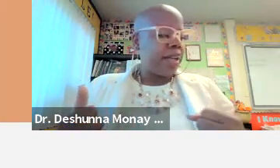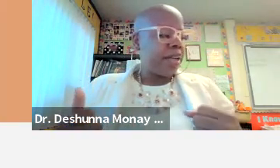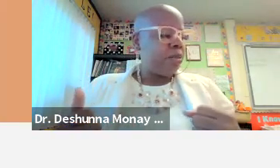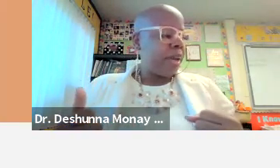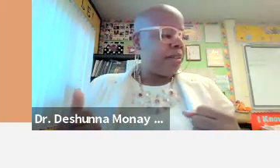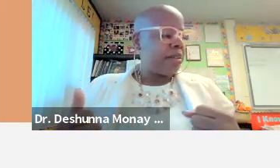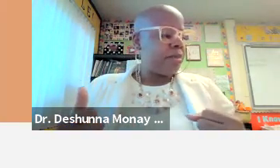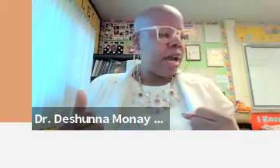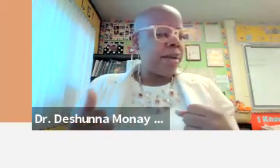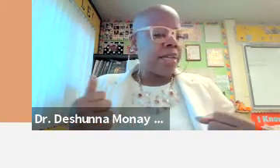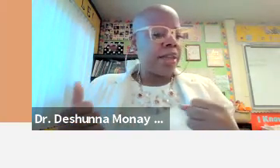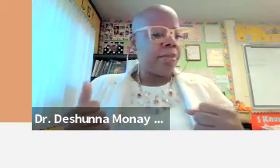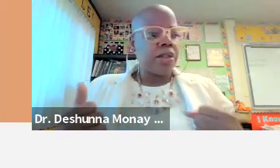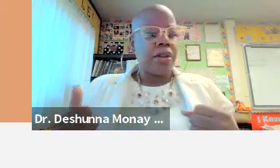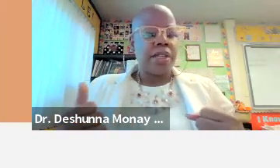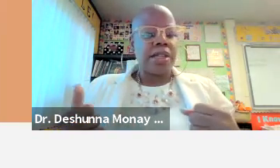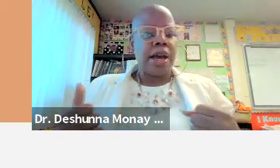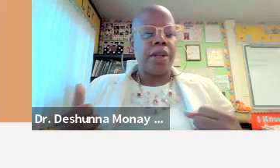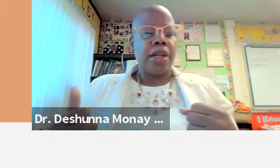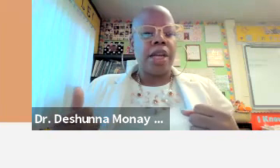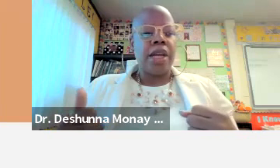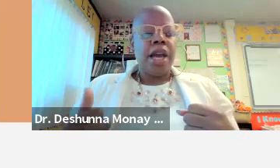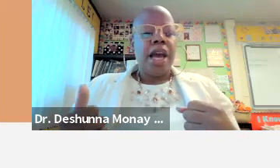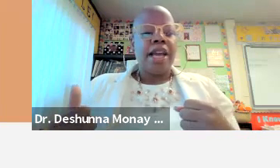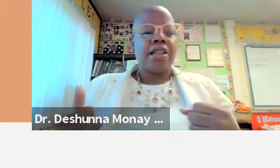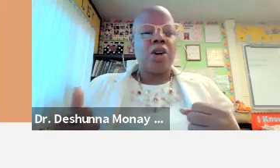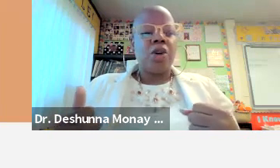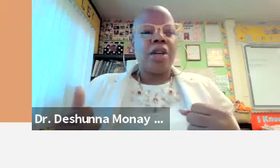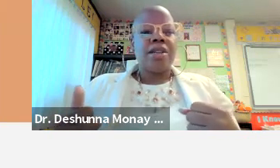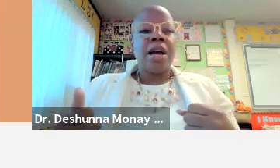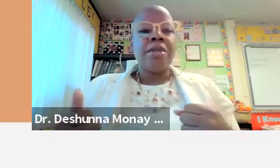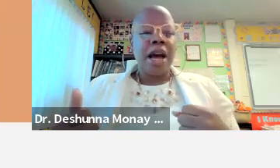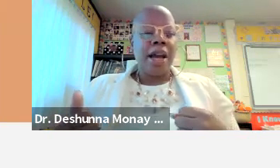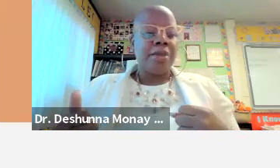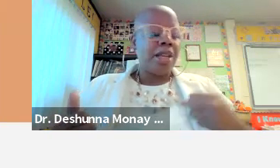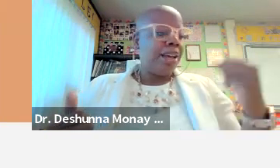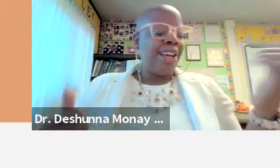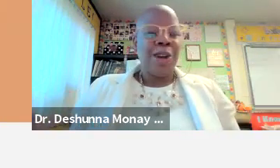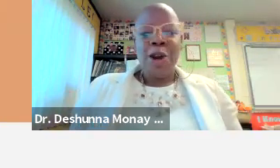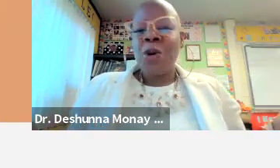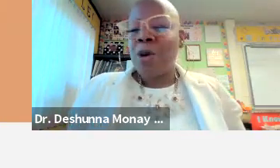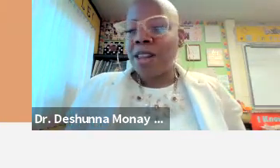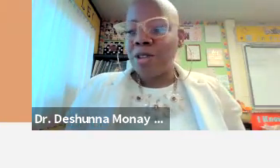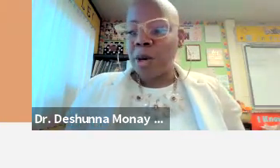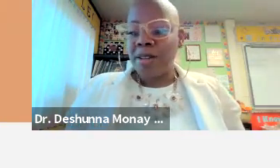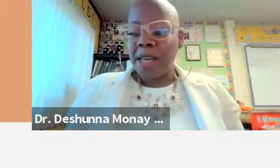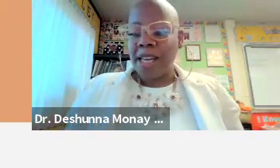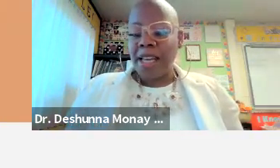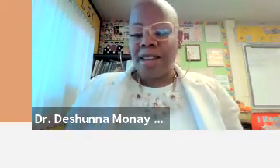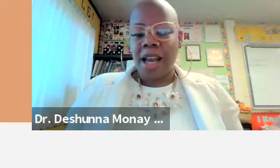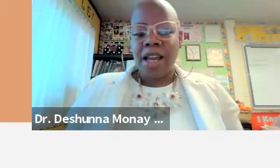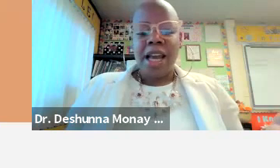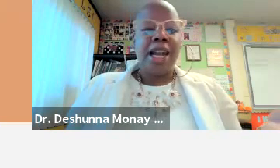to navigate spaces sometimes and get them the services that we need. And so sometimes we want this work